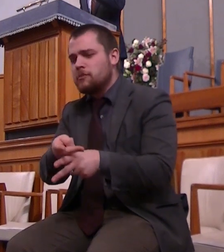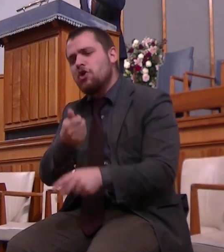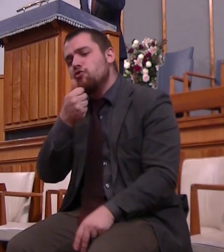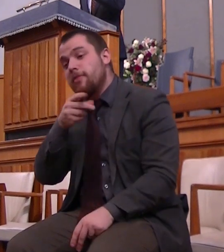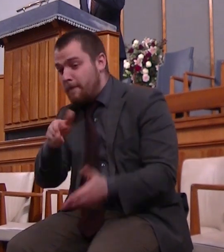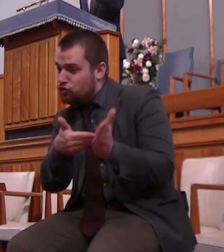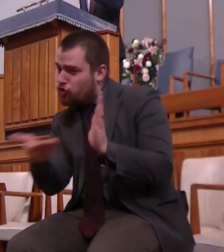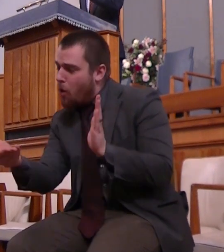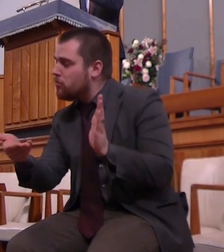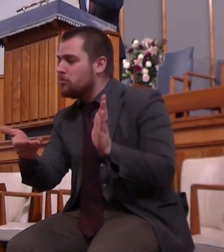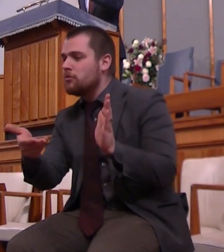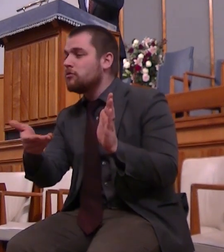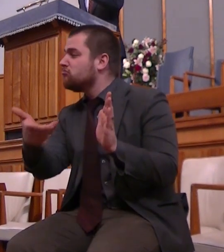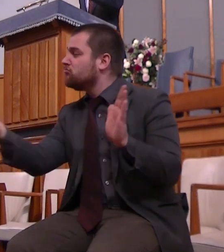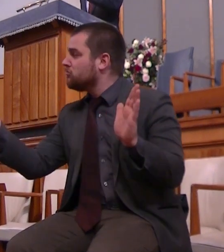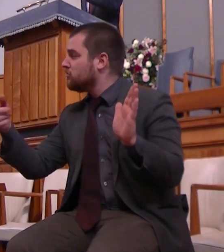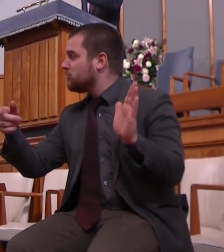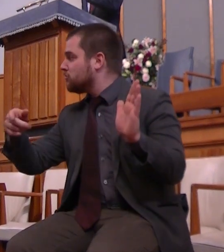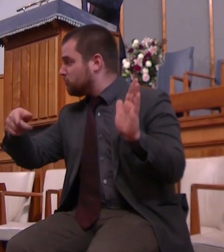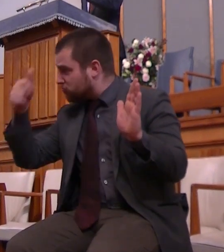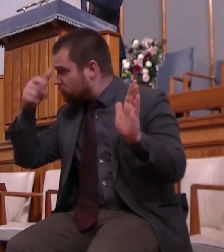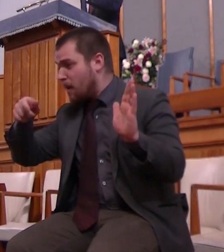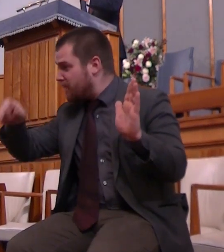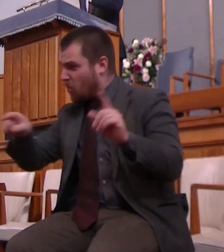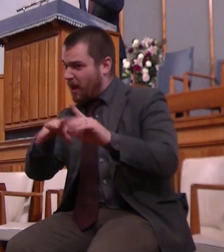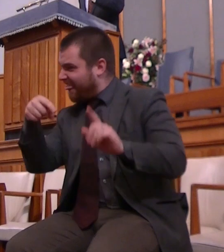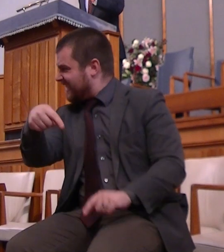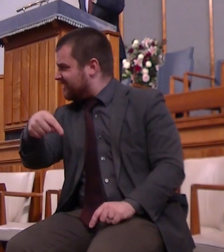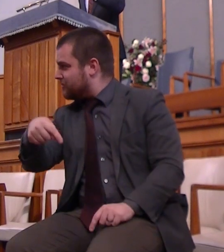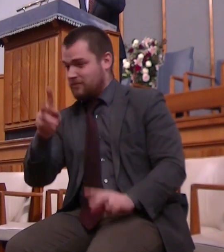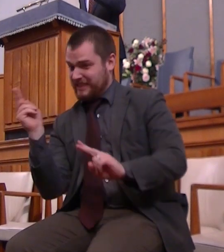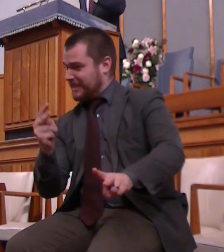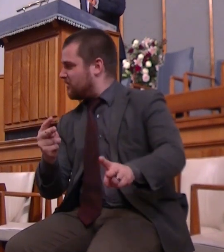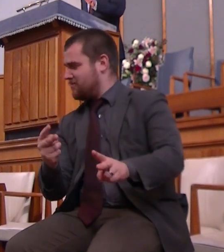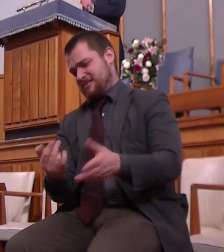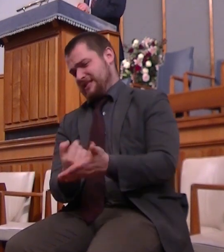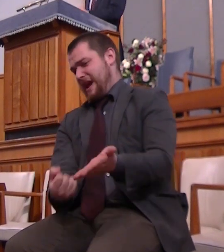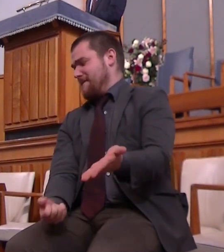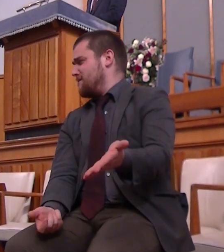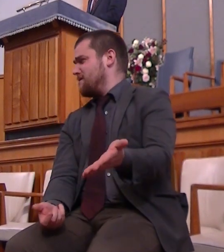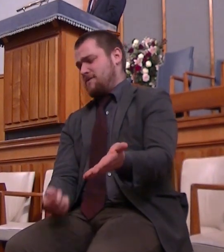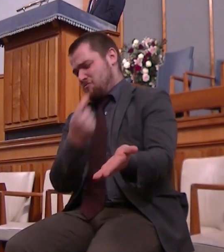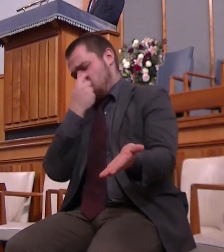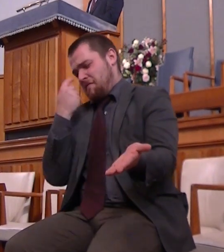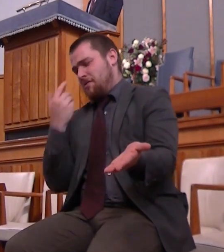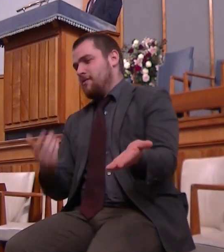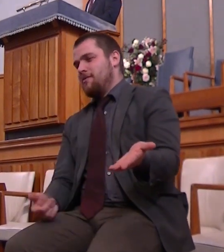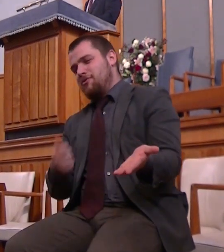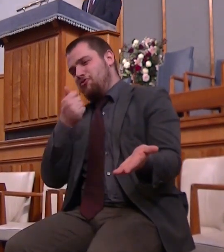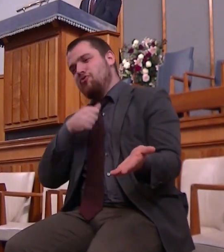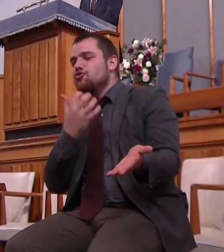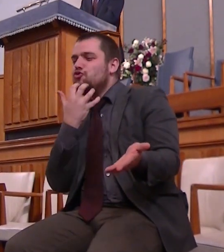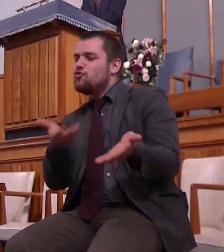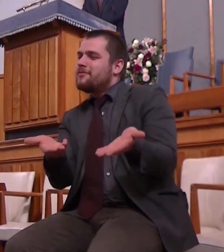same time to demonstrate to mankind the fallen character of his heart. Do you know this?